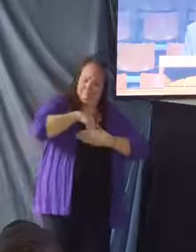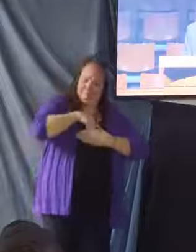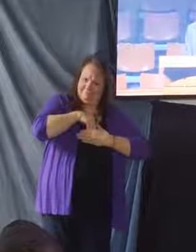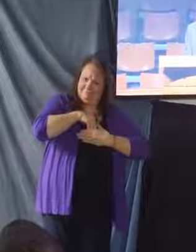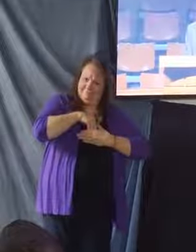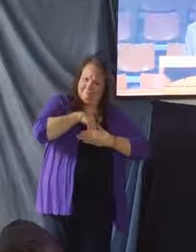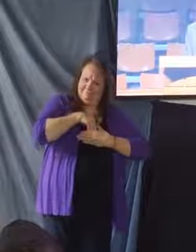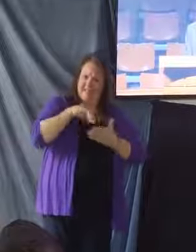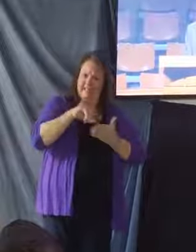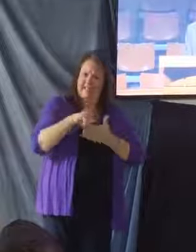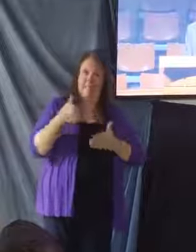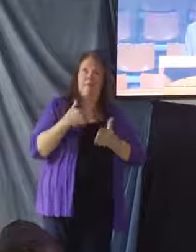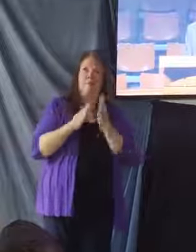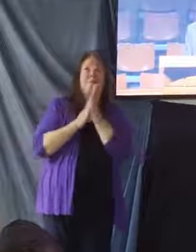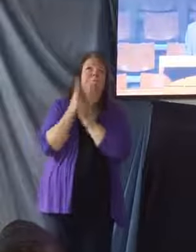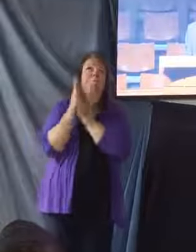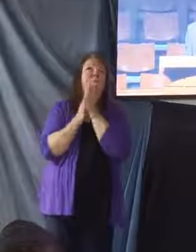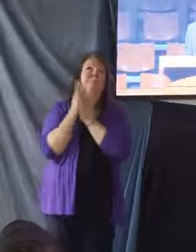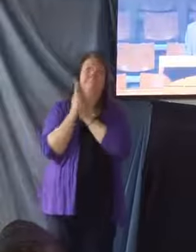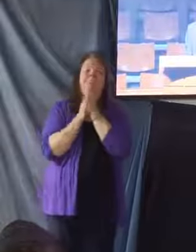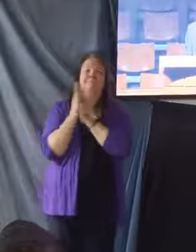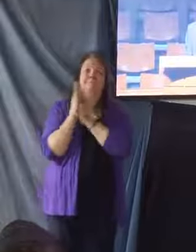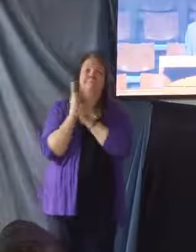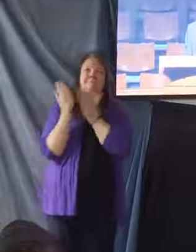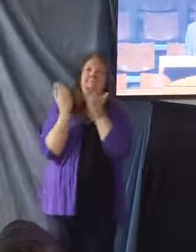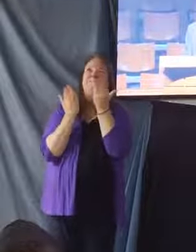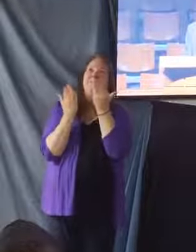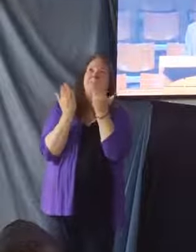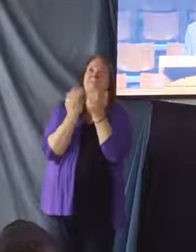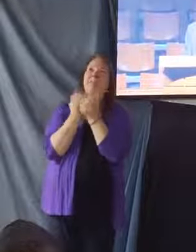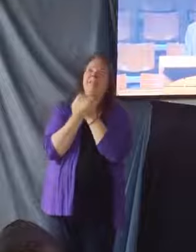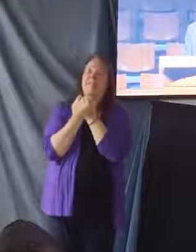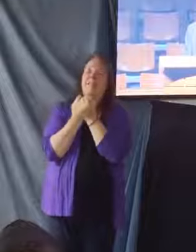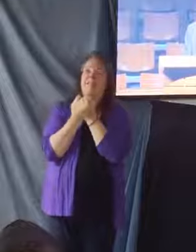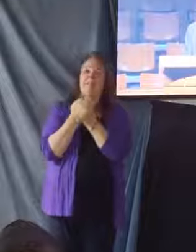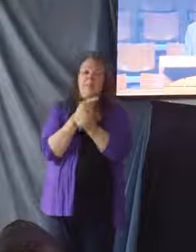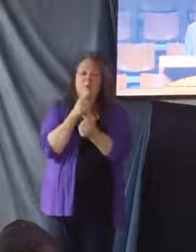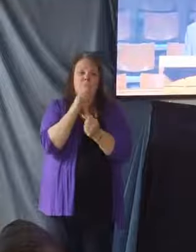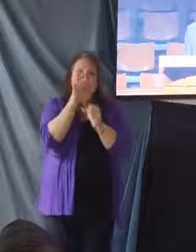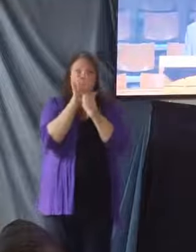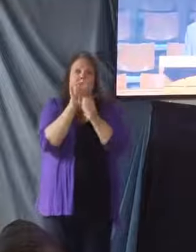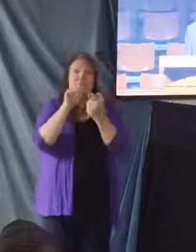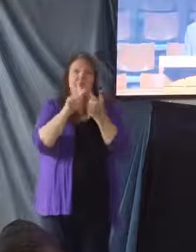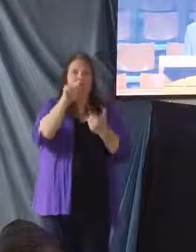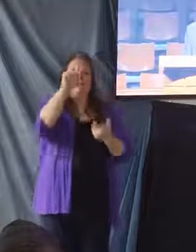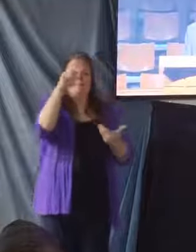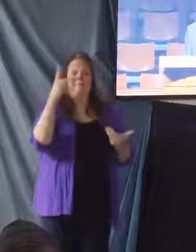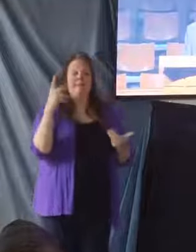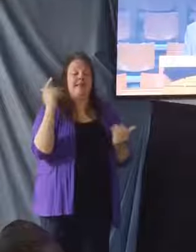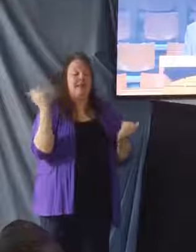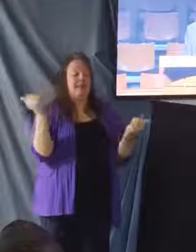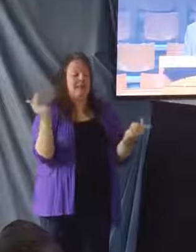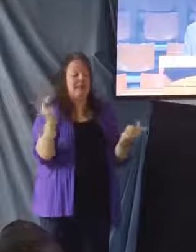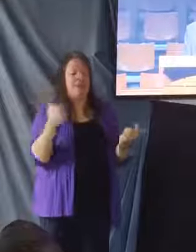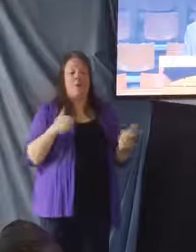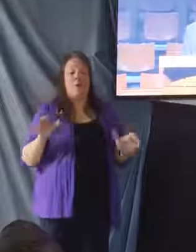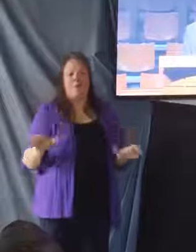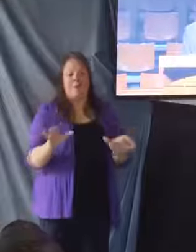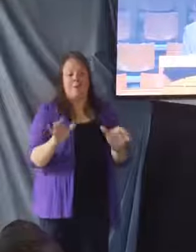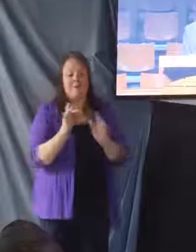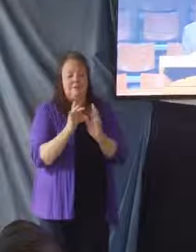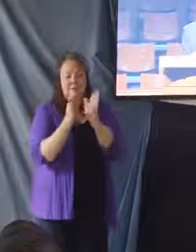and that we can be zealous, that we can be those who are committed to Him in all of life. Let's